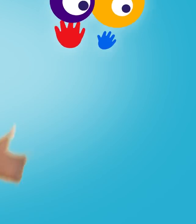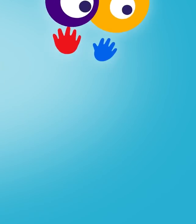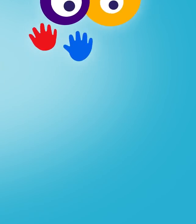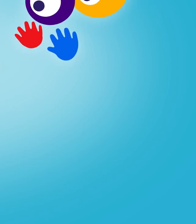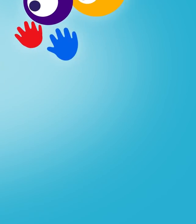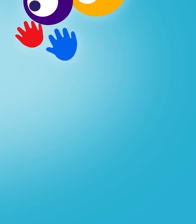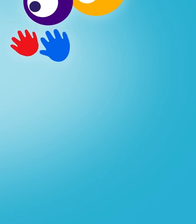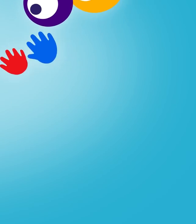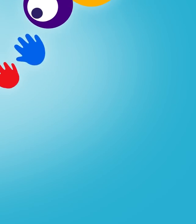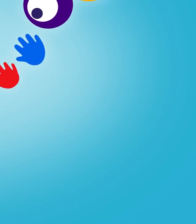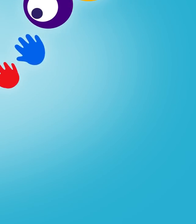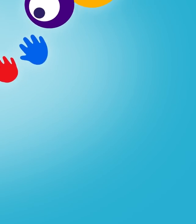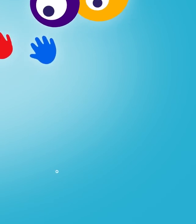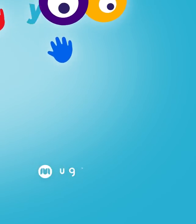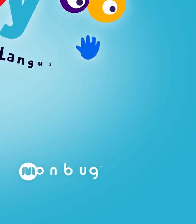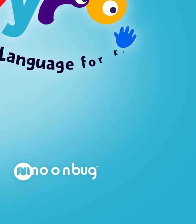Rock! Go!